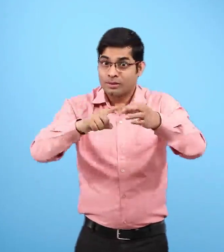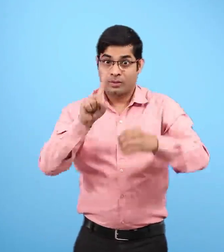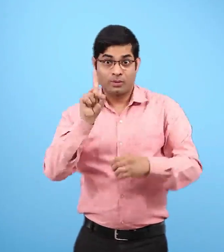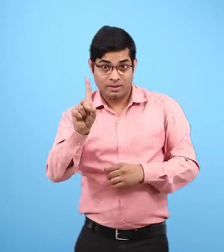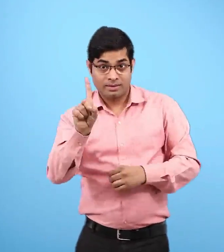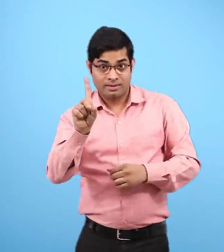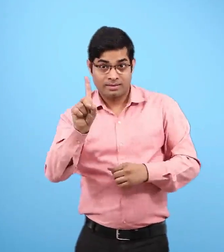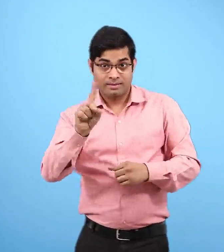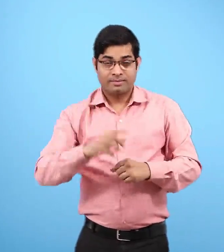Question 1.